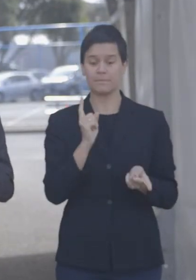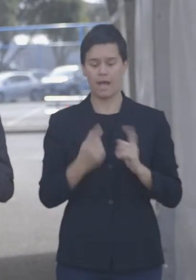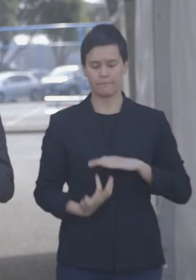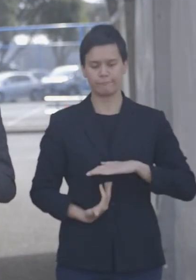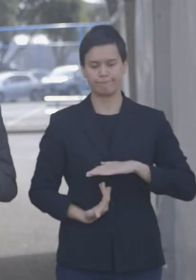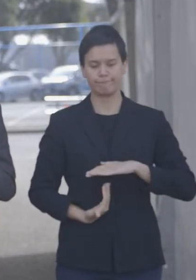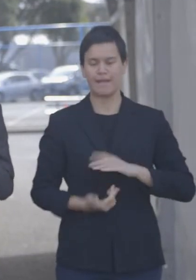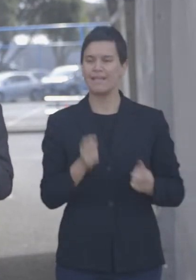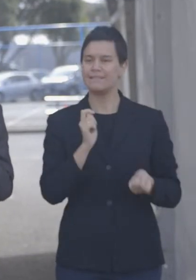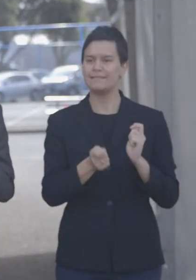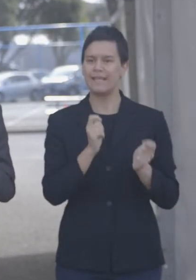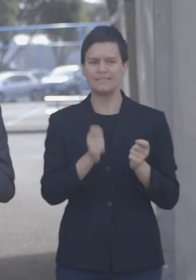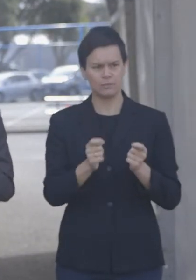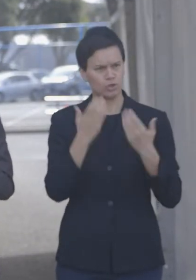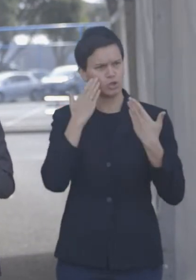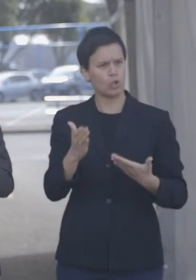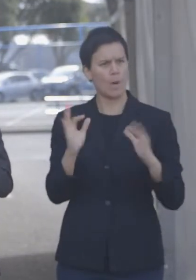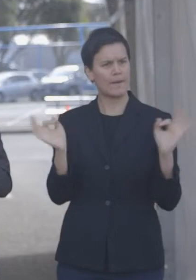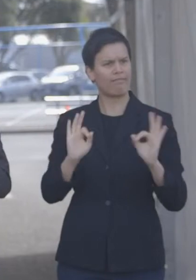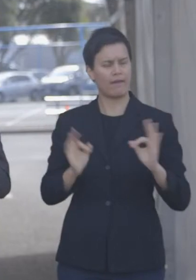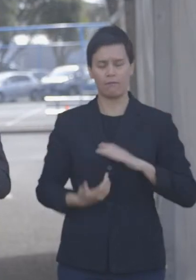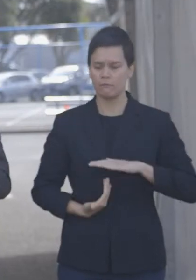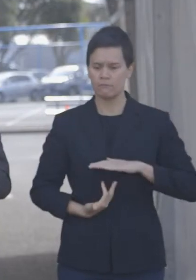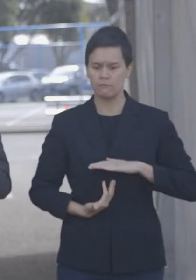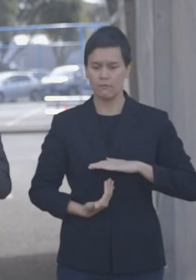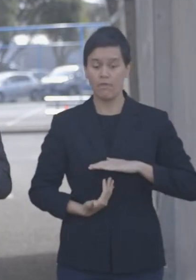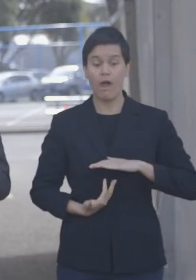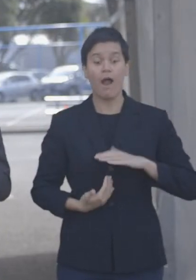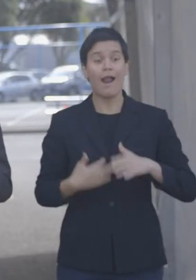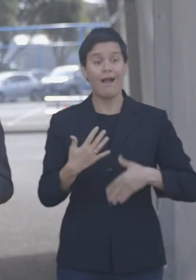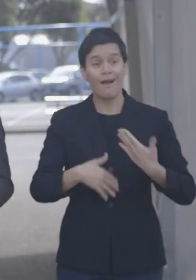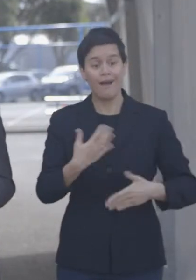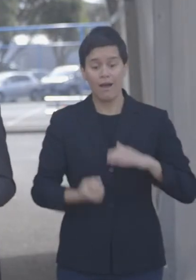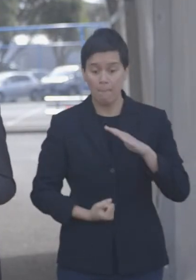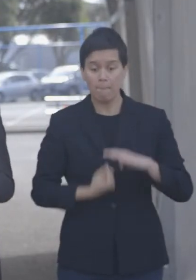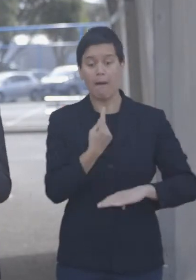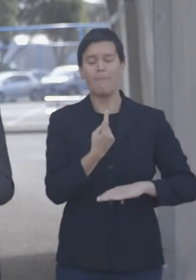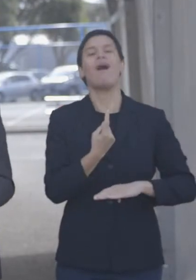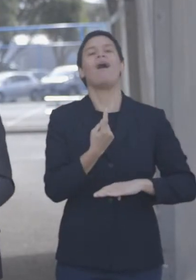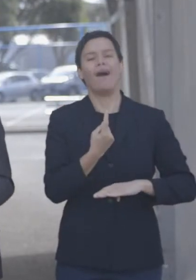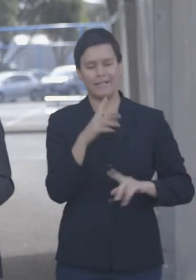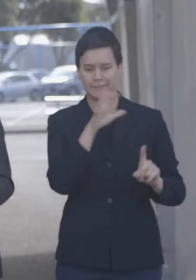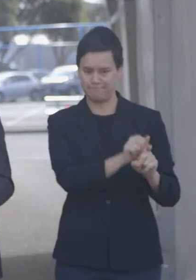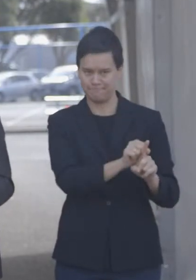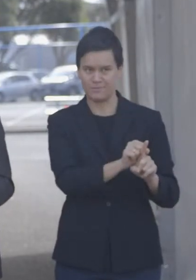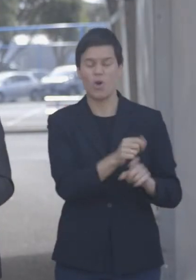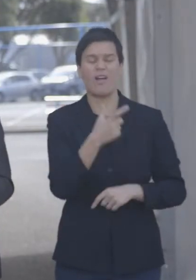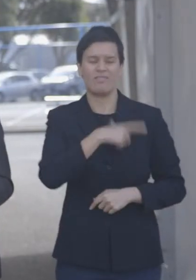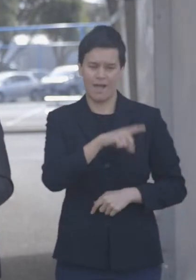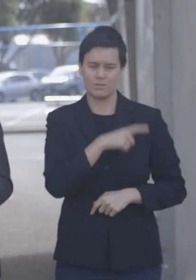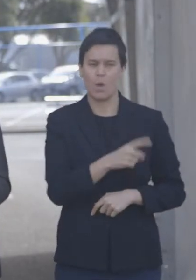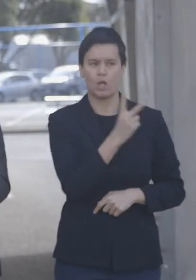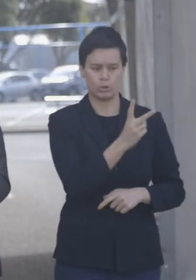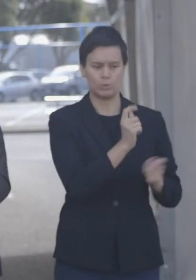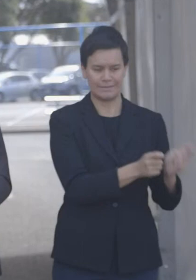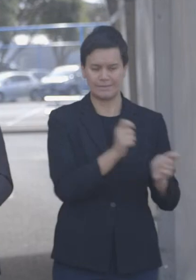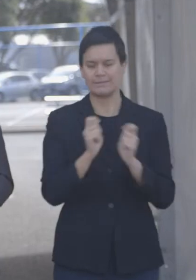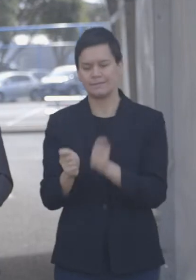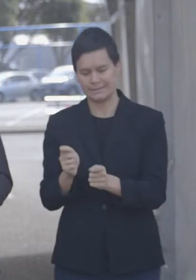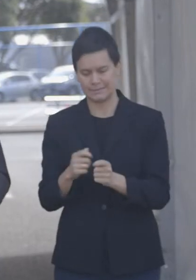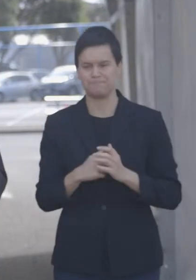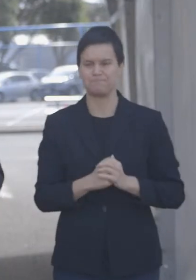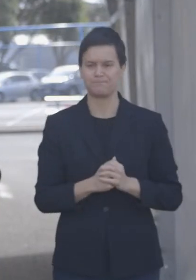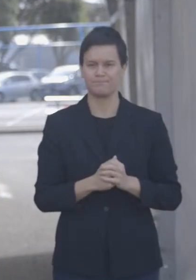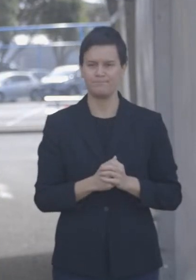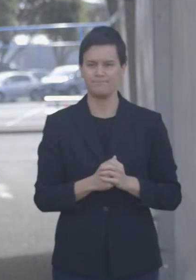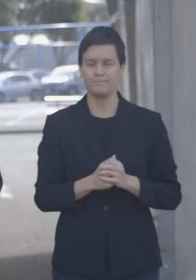12 testing and the requirement to return a negative day 12 test before people leave managed isolation. So